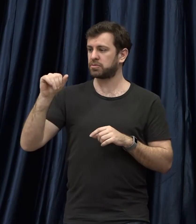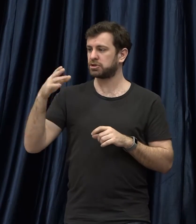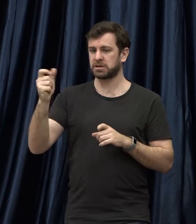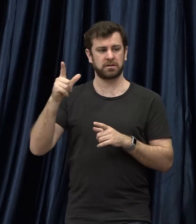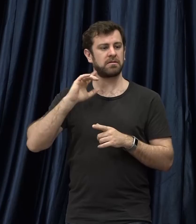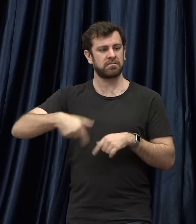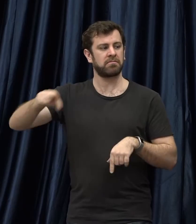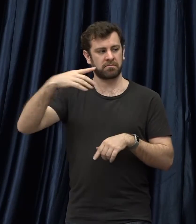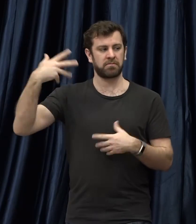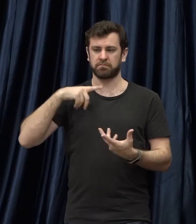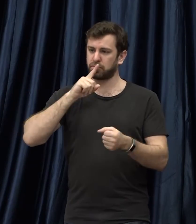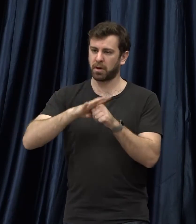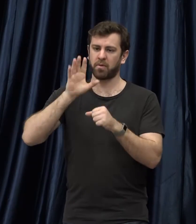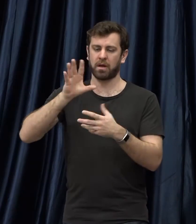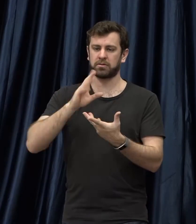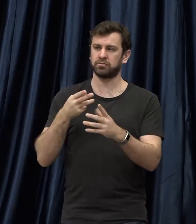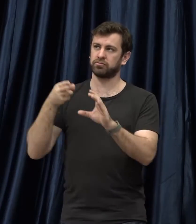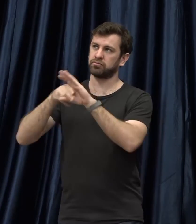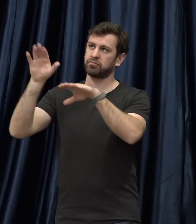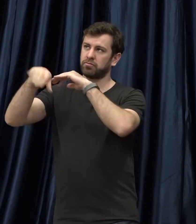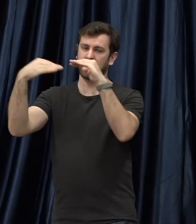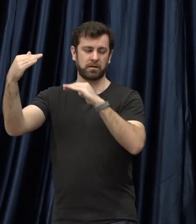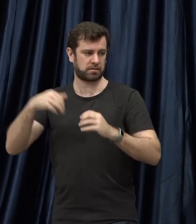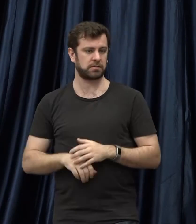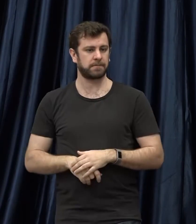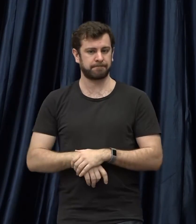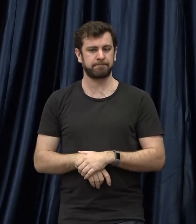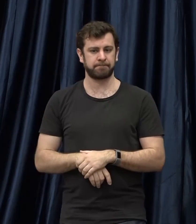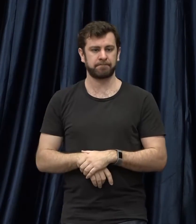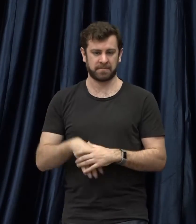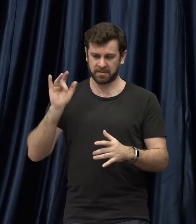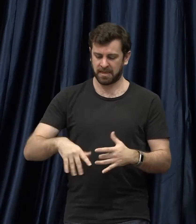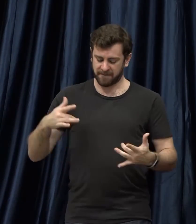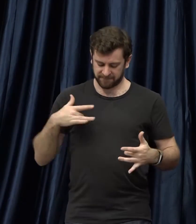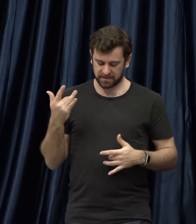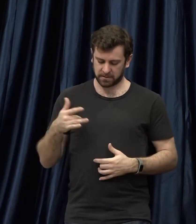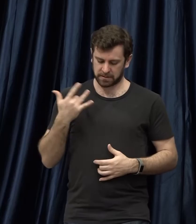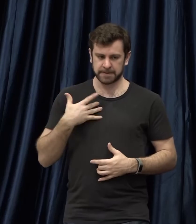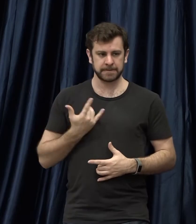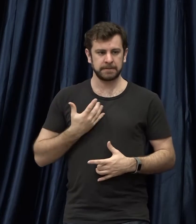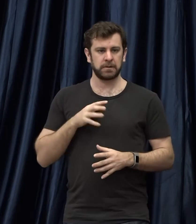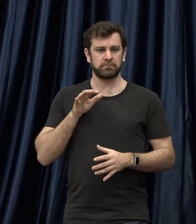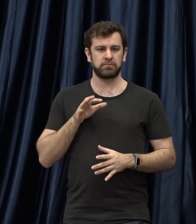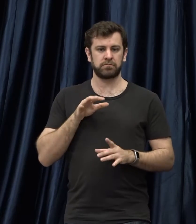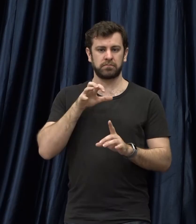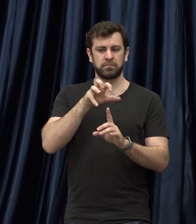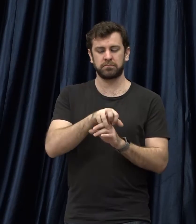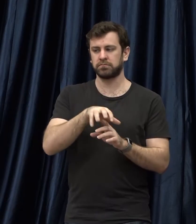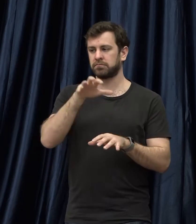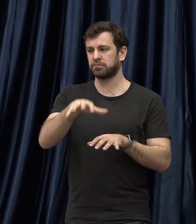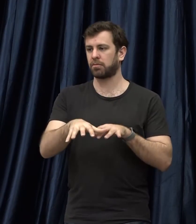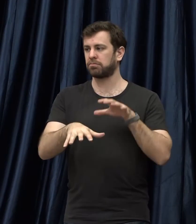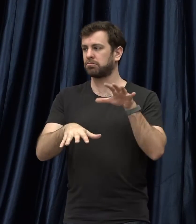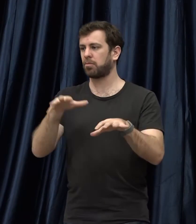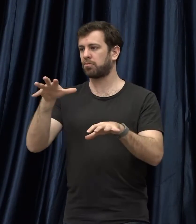of paradise. And so that feeling is settling over many parts of the Muslim world,